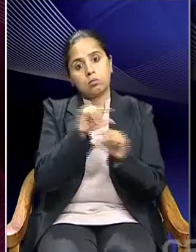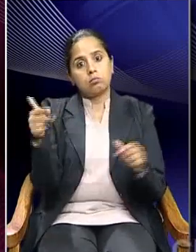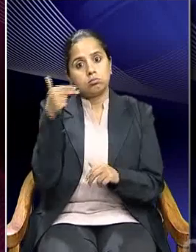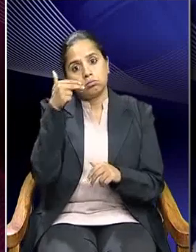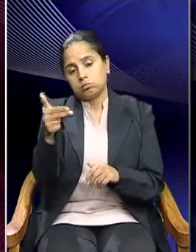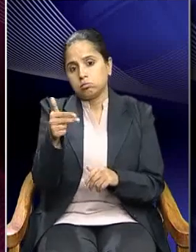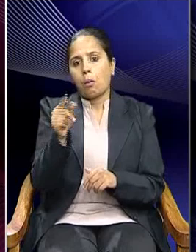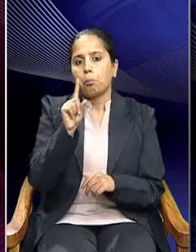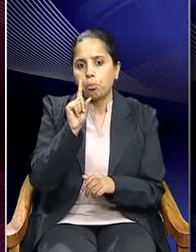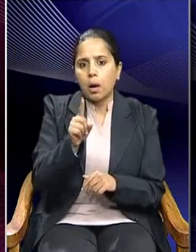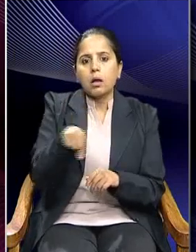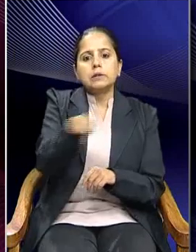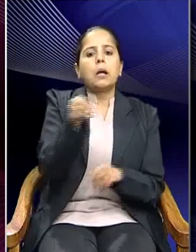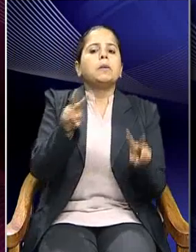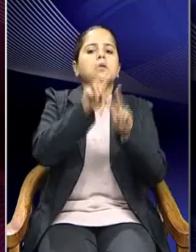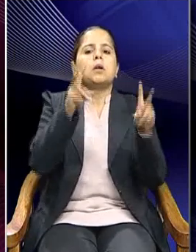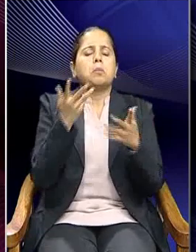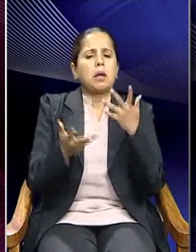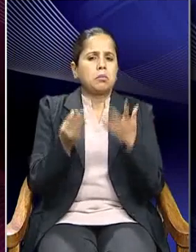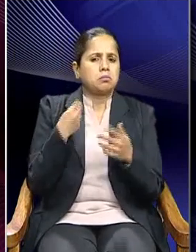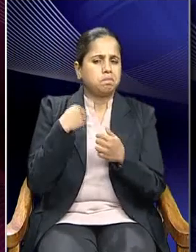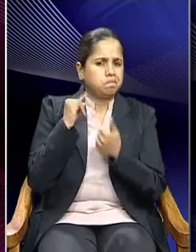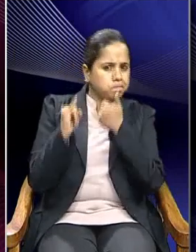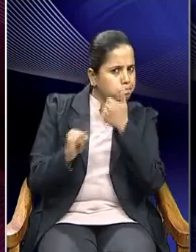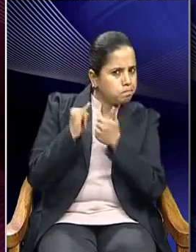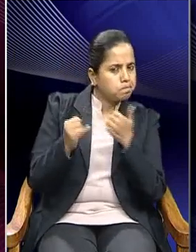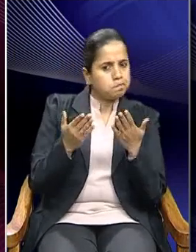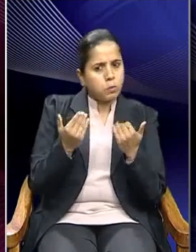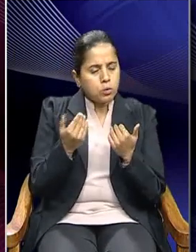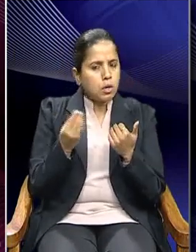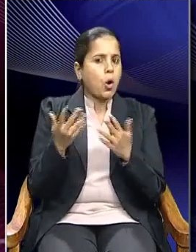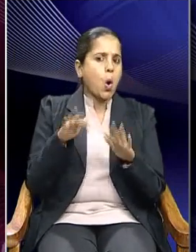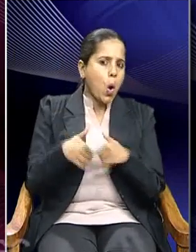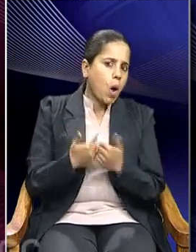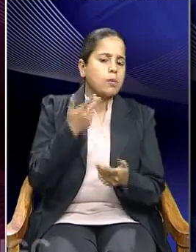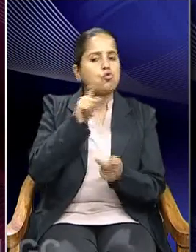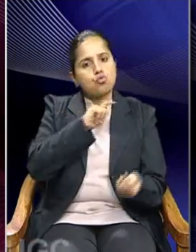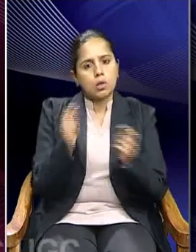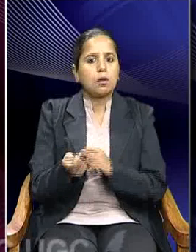of subject to critique and subject to change.